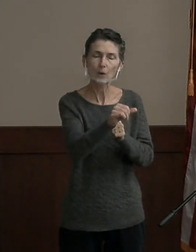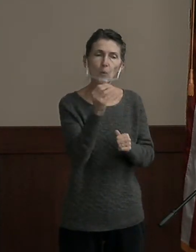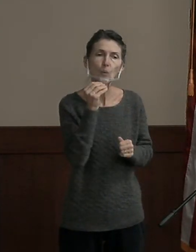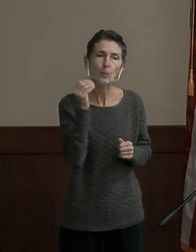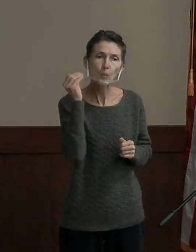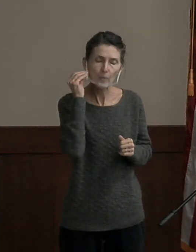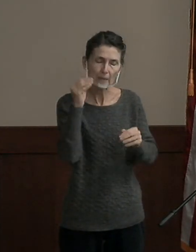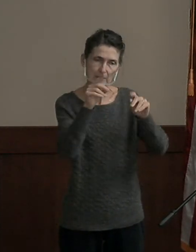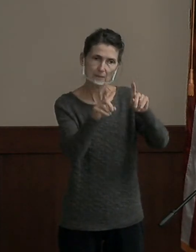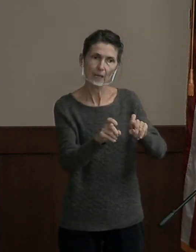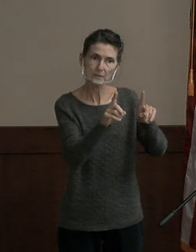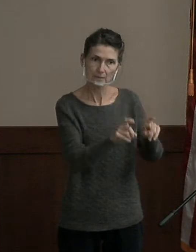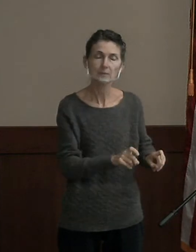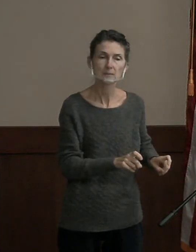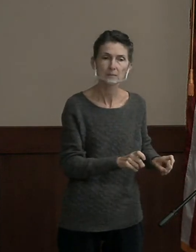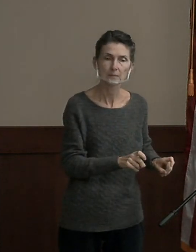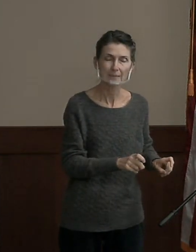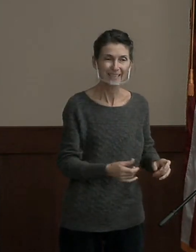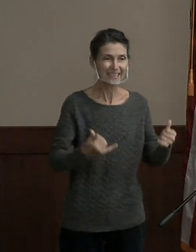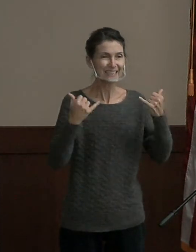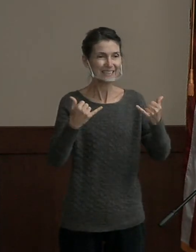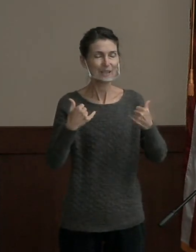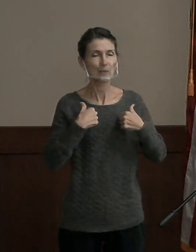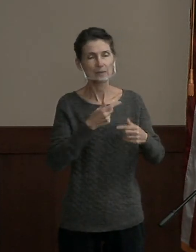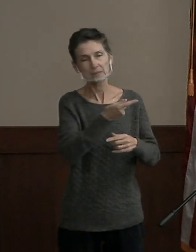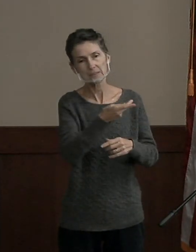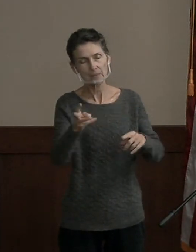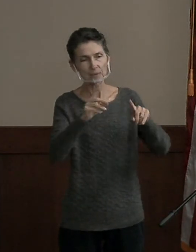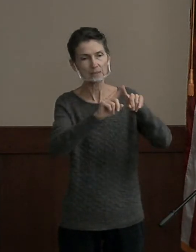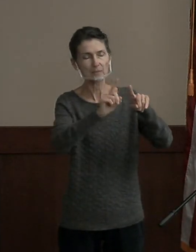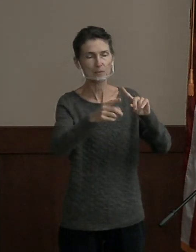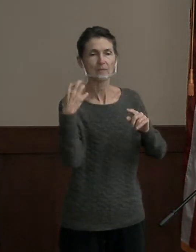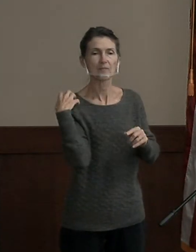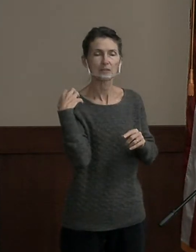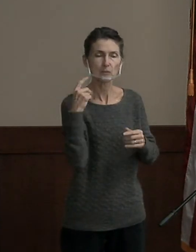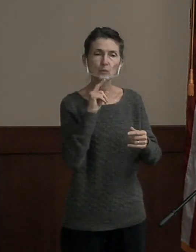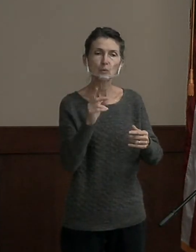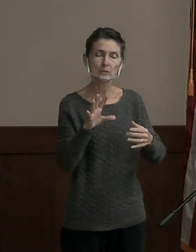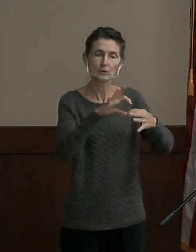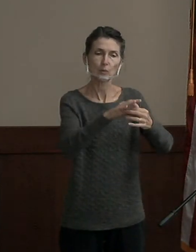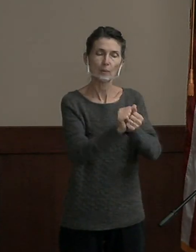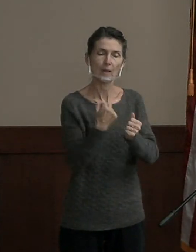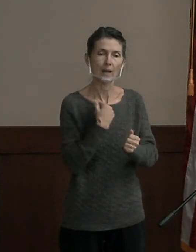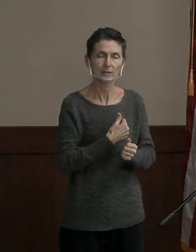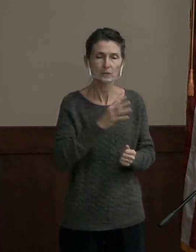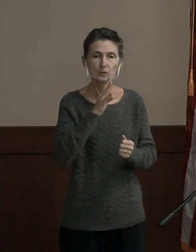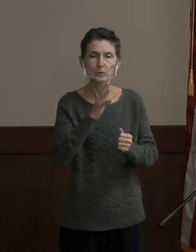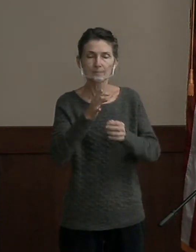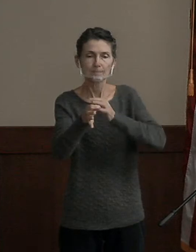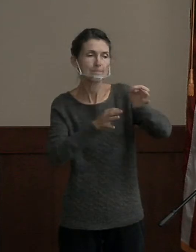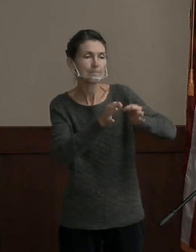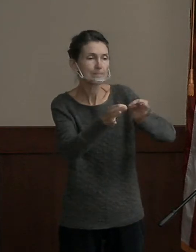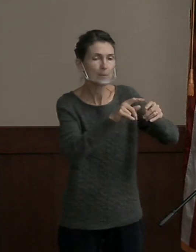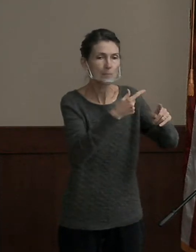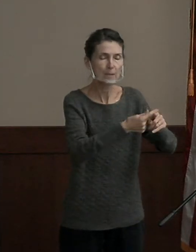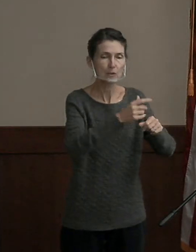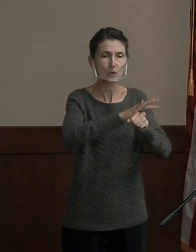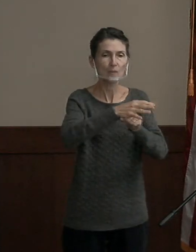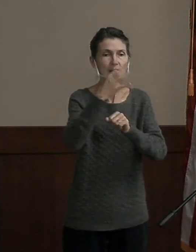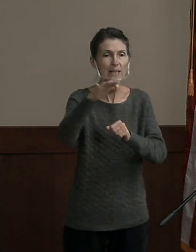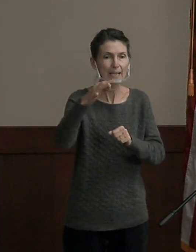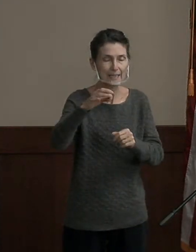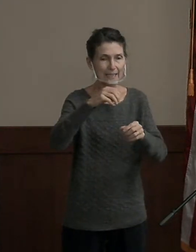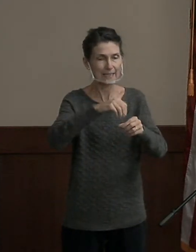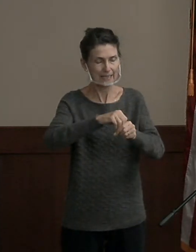get tested. Today we have several different officials joining us to talk about where we are with COVID-19